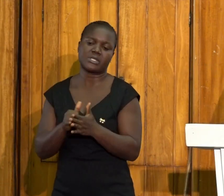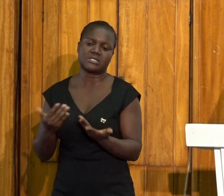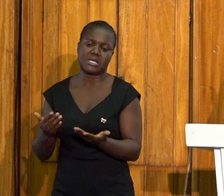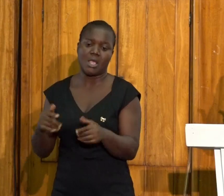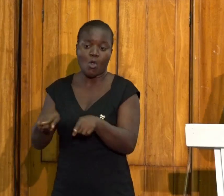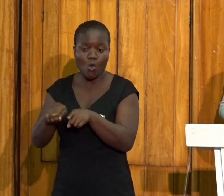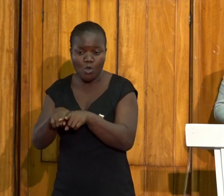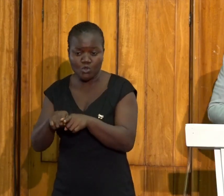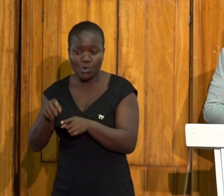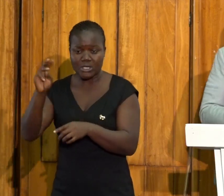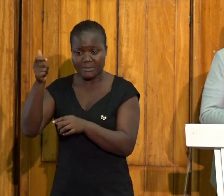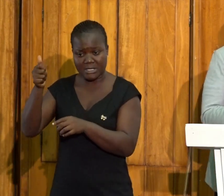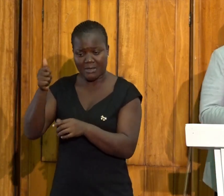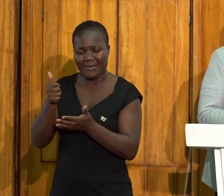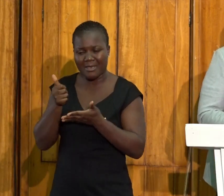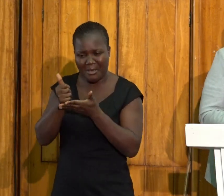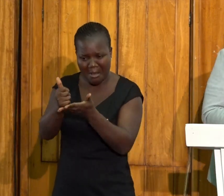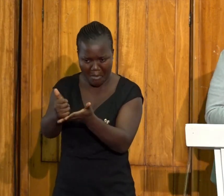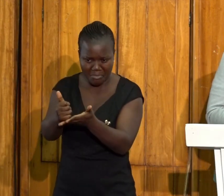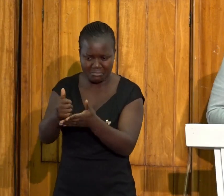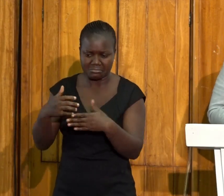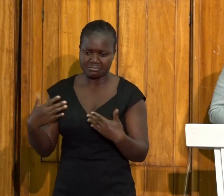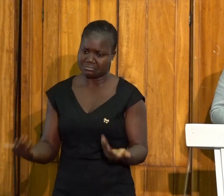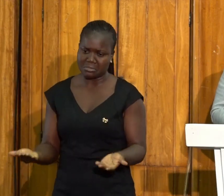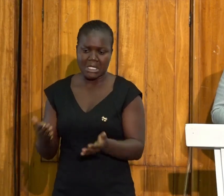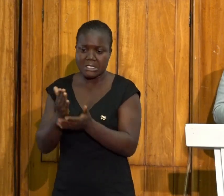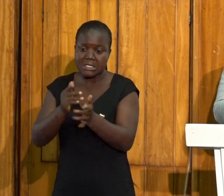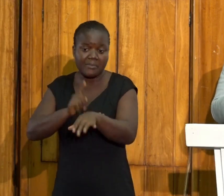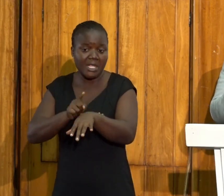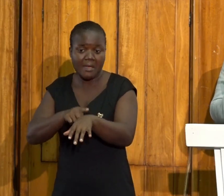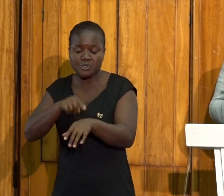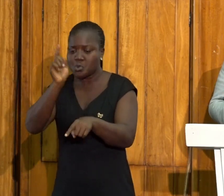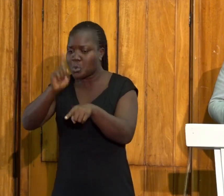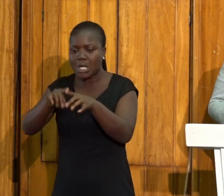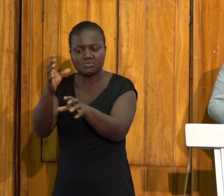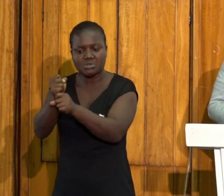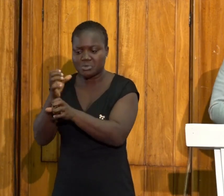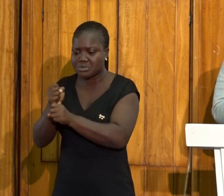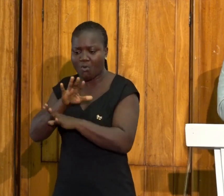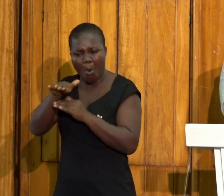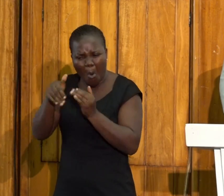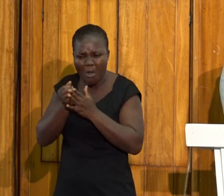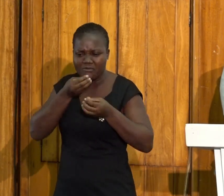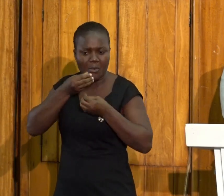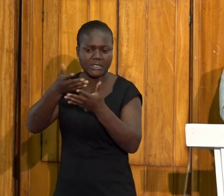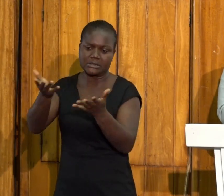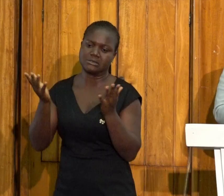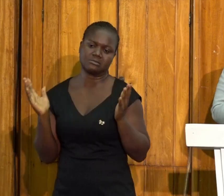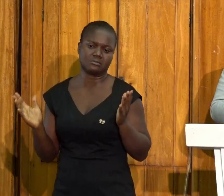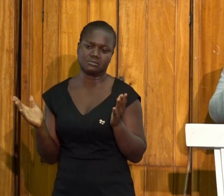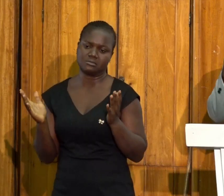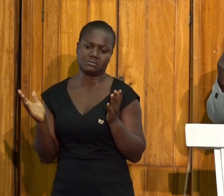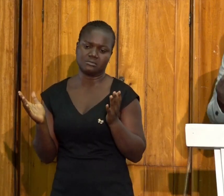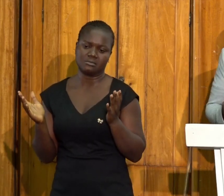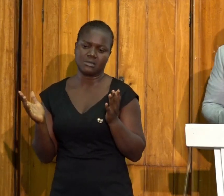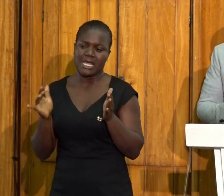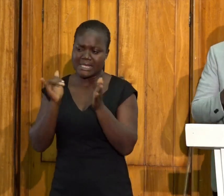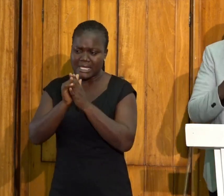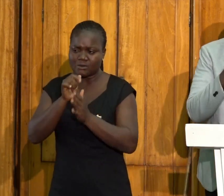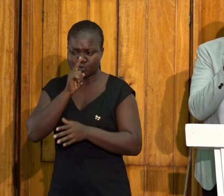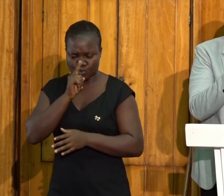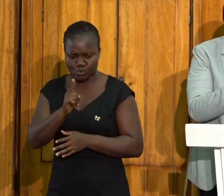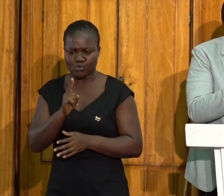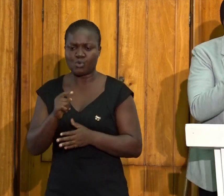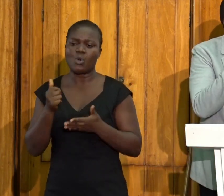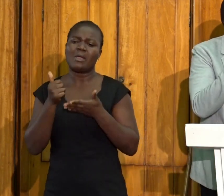have limitation that you may not get all the information, but you can also consider having cohort studies that actually